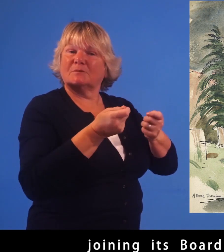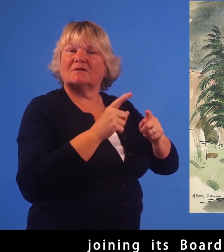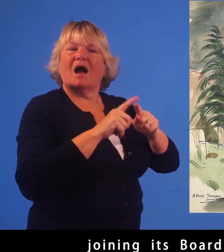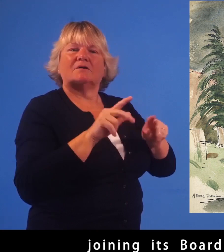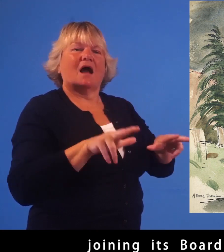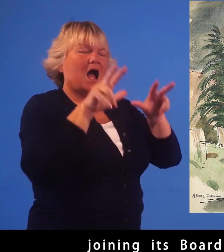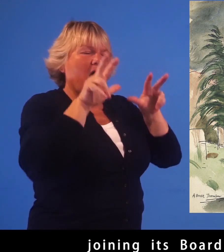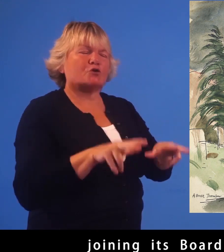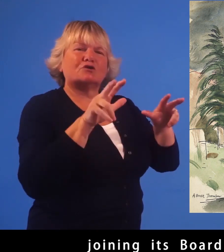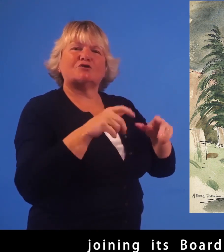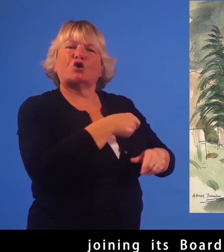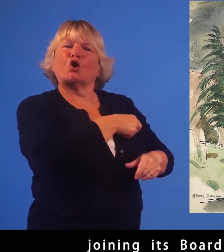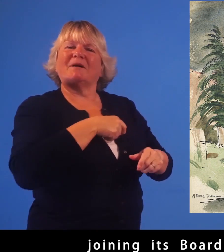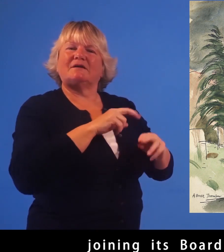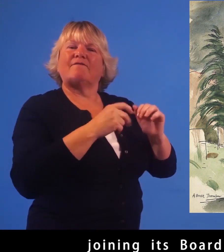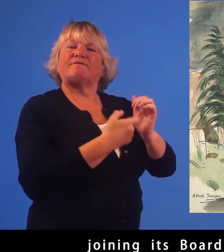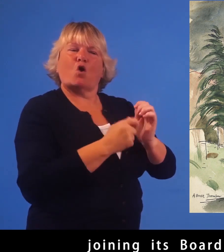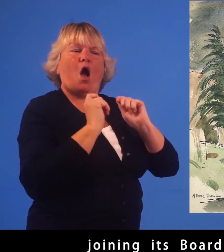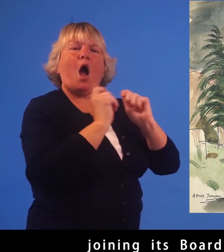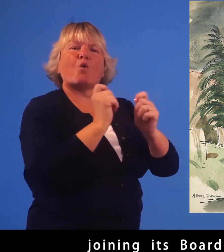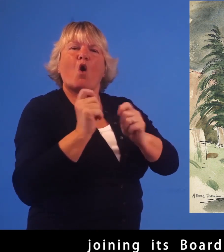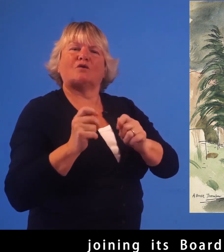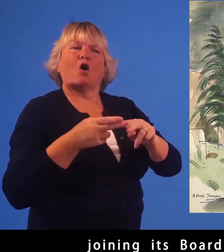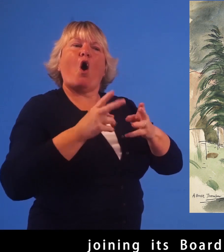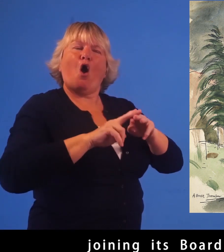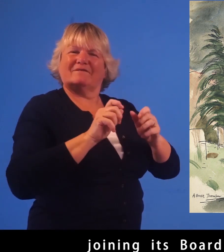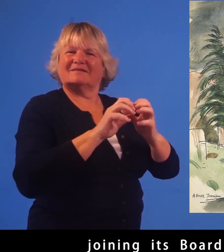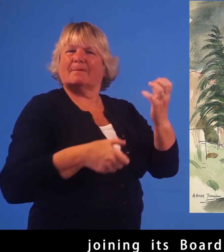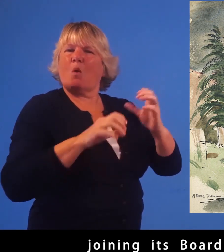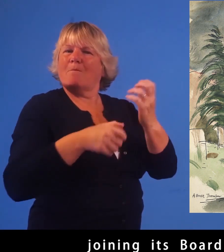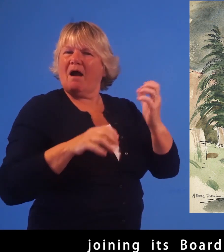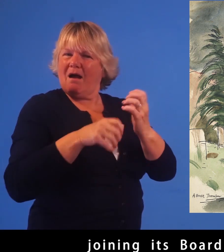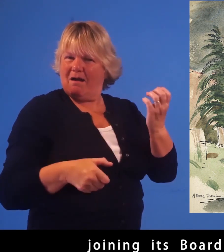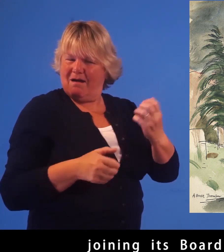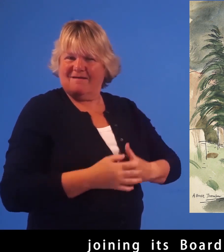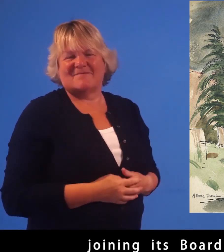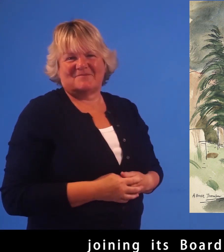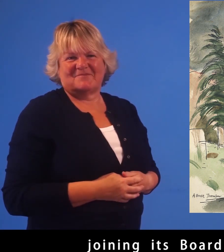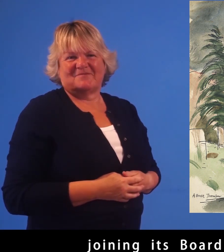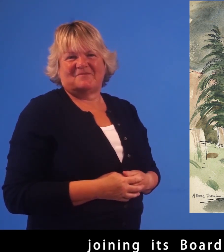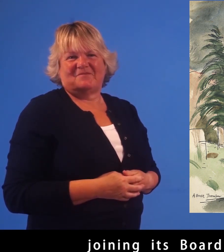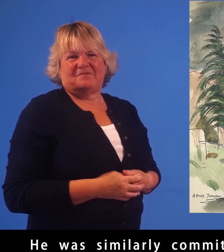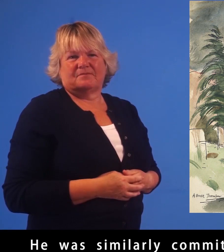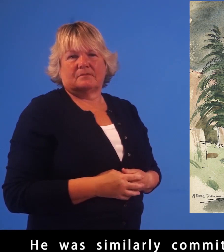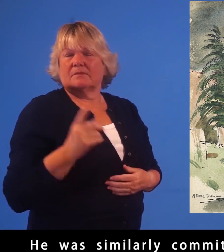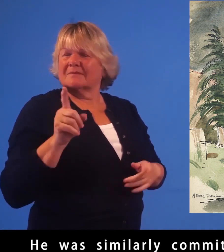joining its Board of Management and Adjudication Committee for the award of diplomas.